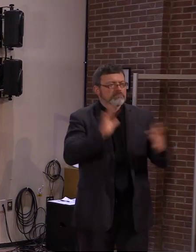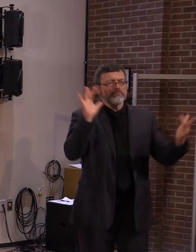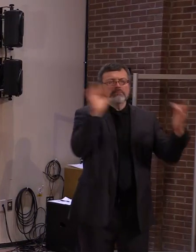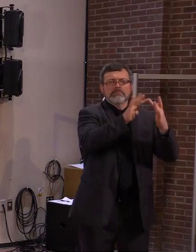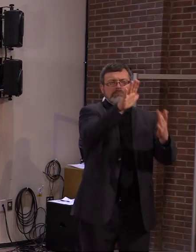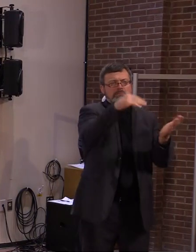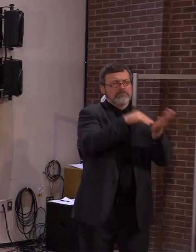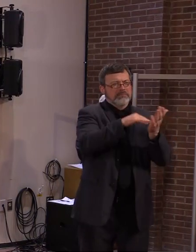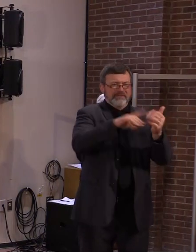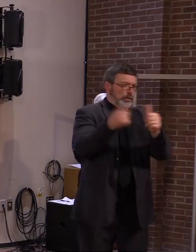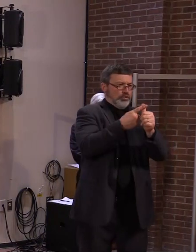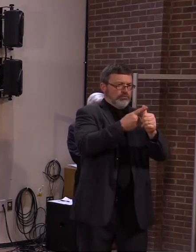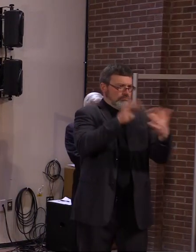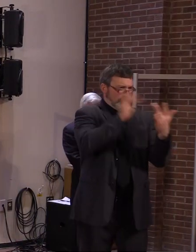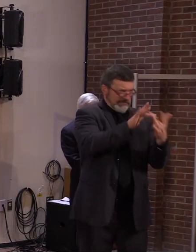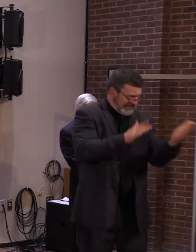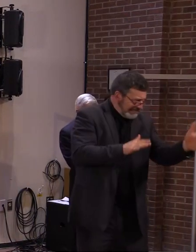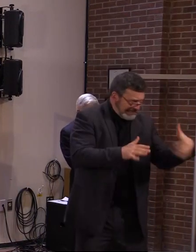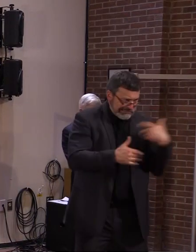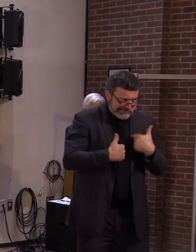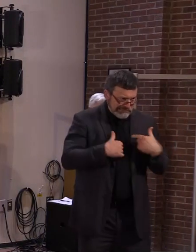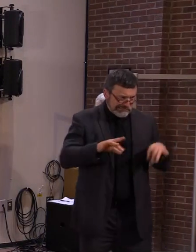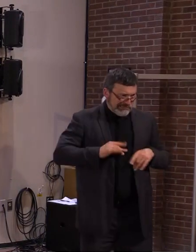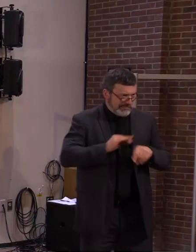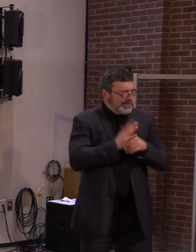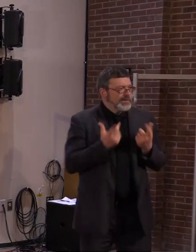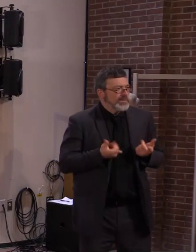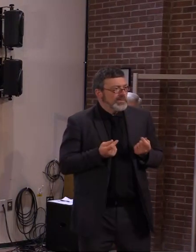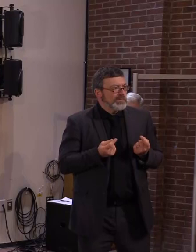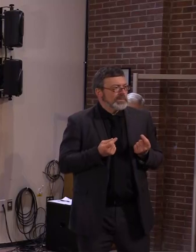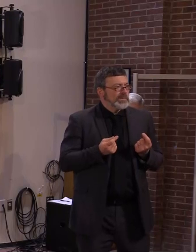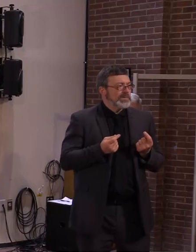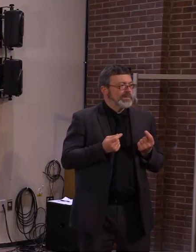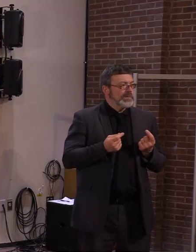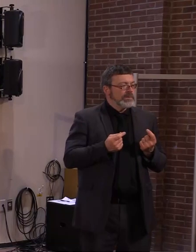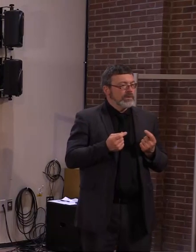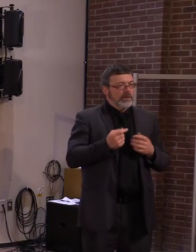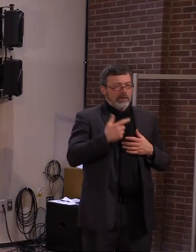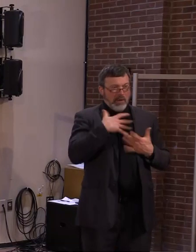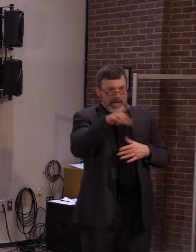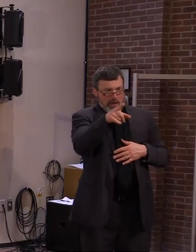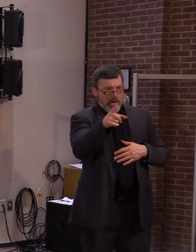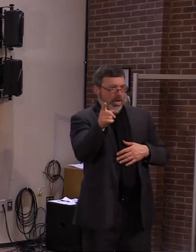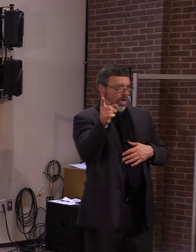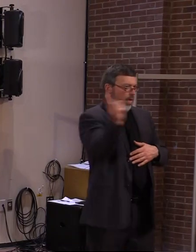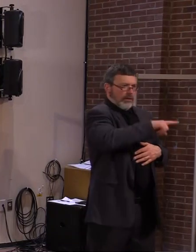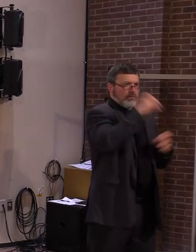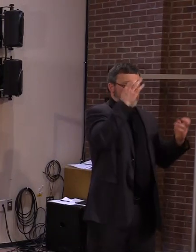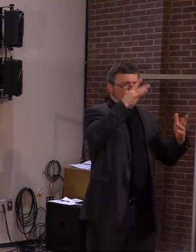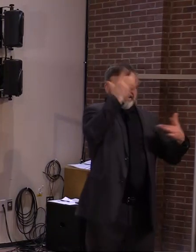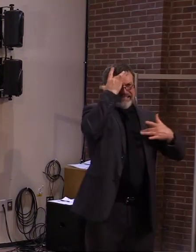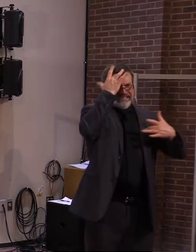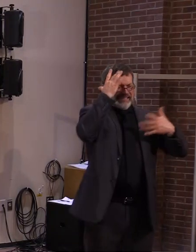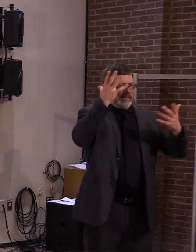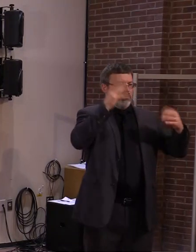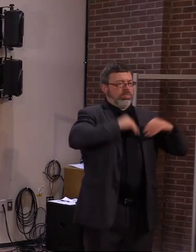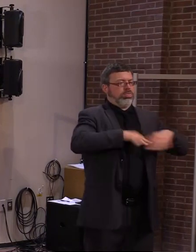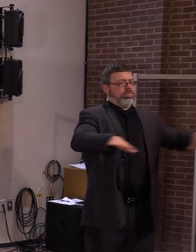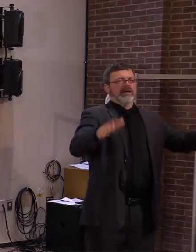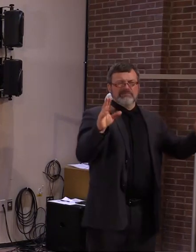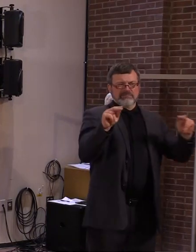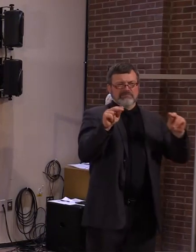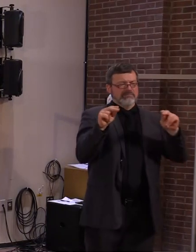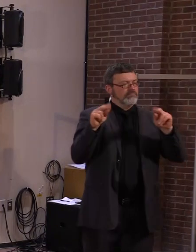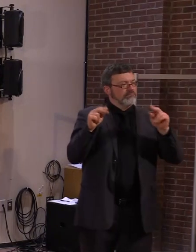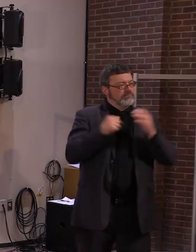wait until you're so sick you show up at the door of the emergency room. By getting tested, you improve your chances of staying